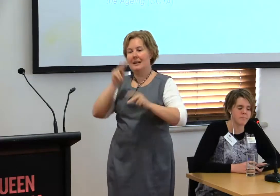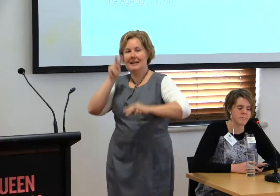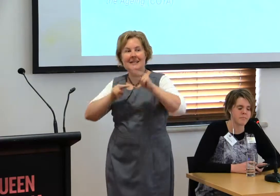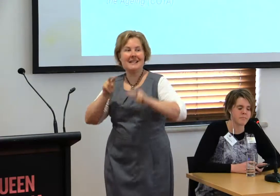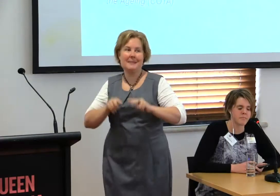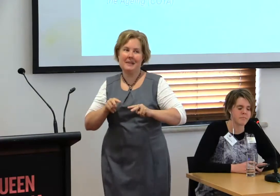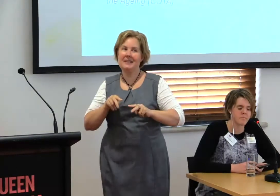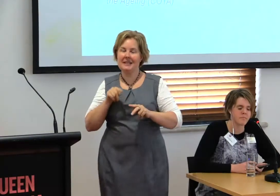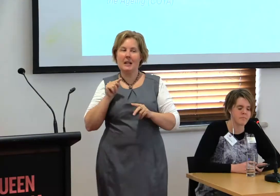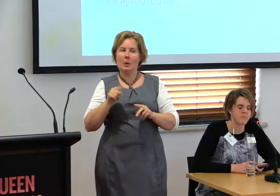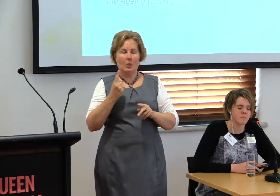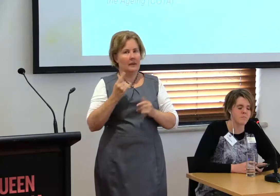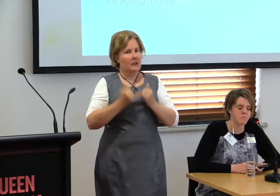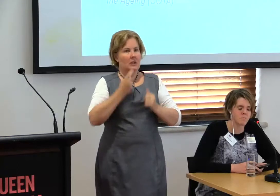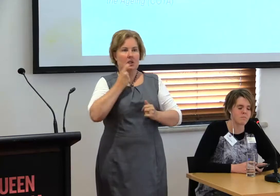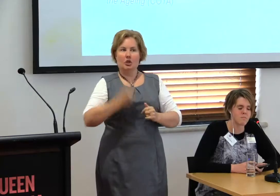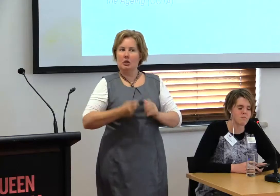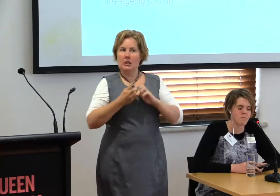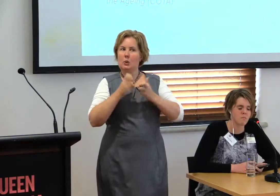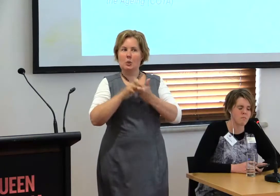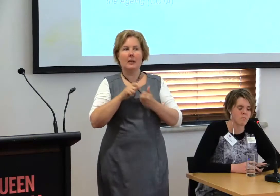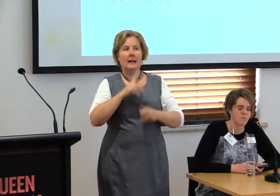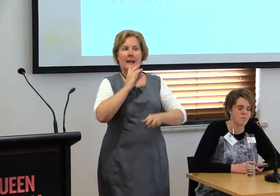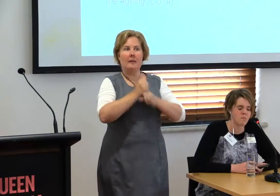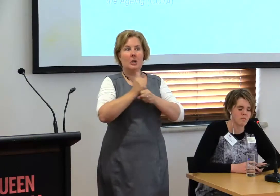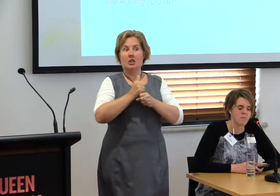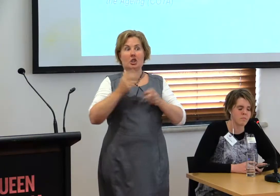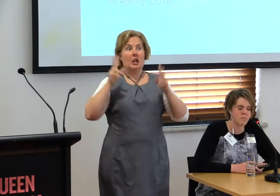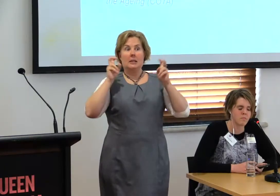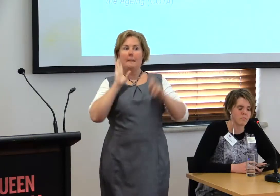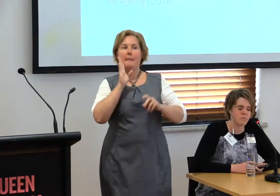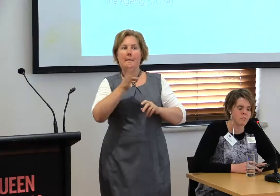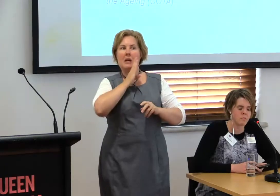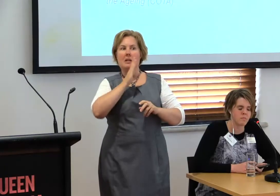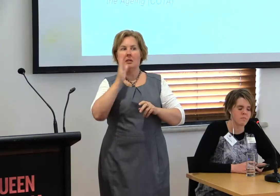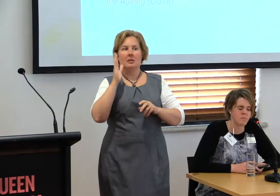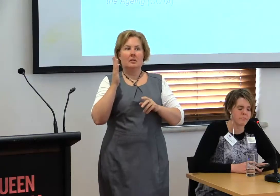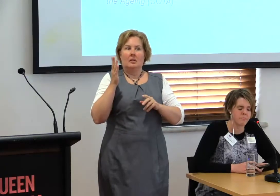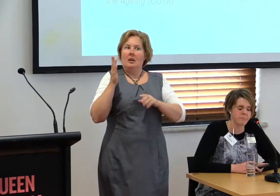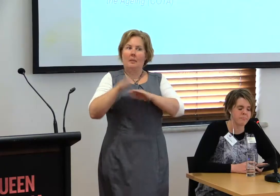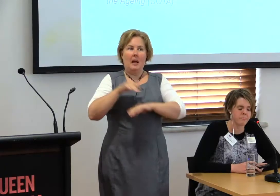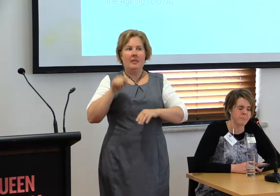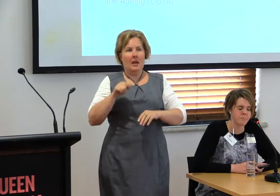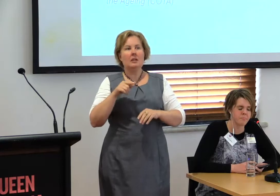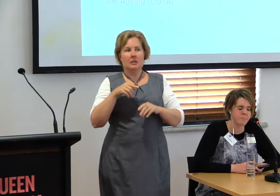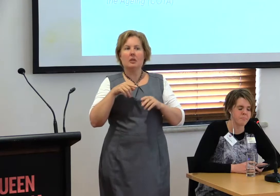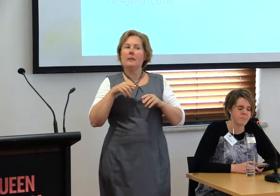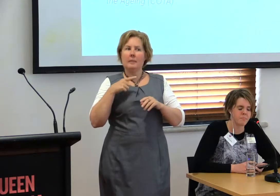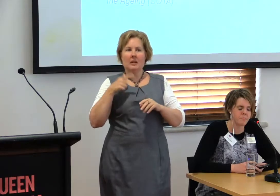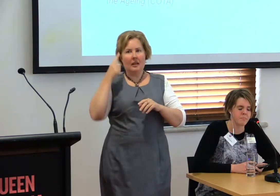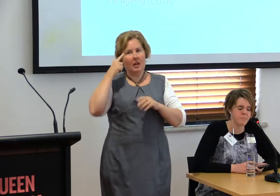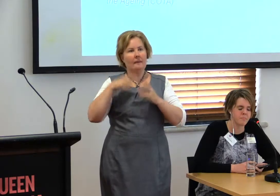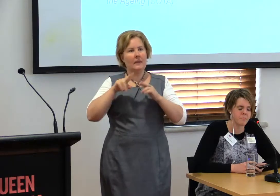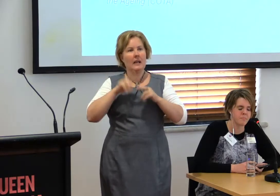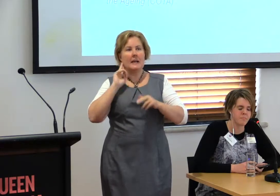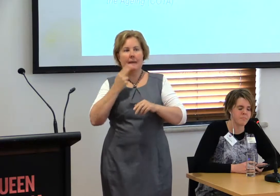one dire issue that is that we can see right now. And so unfortunately, deaf